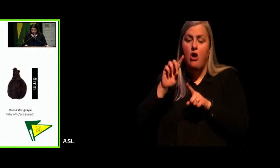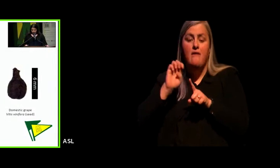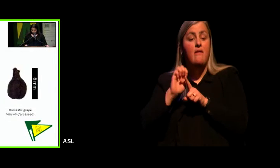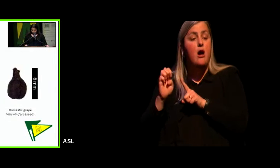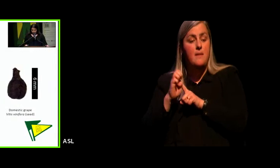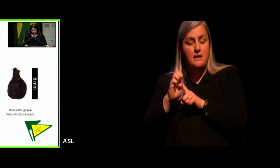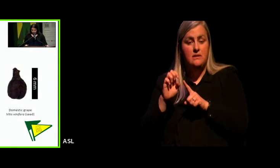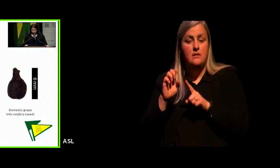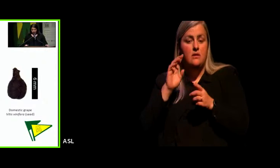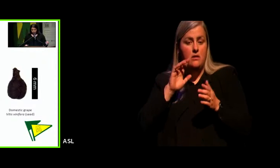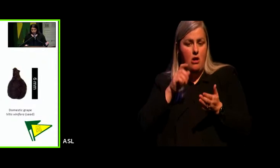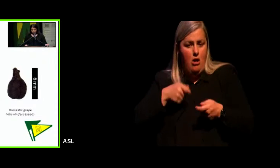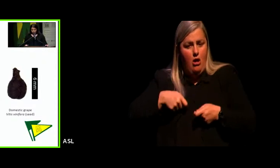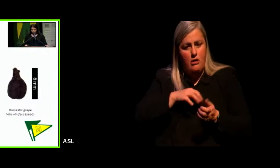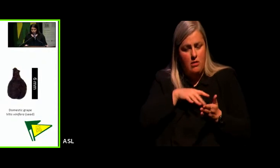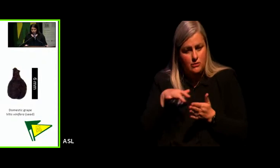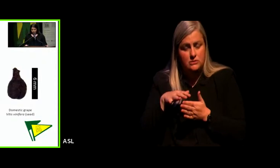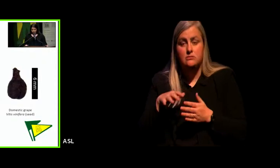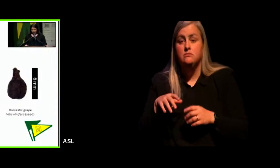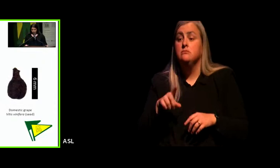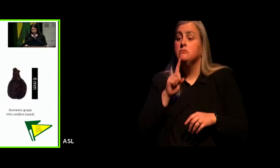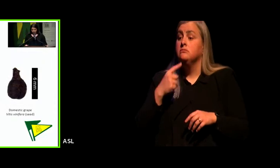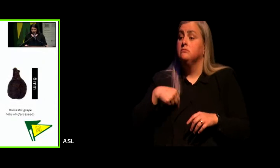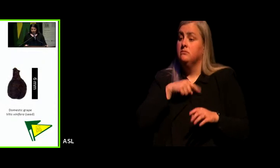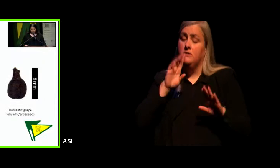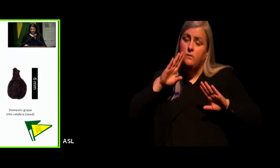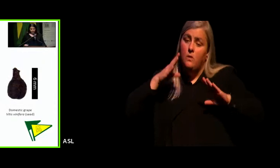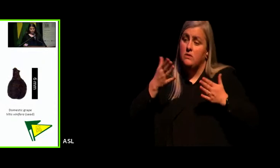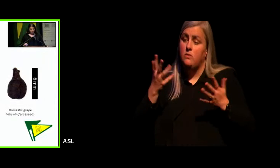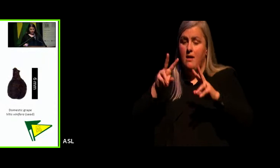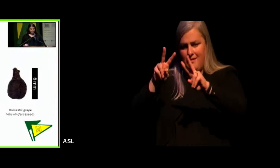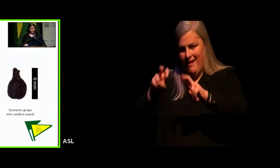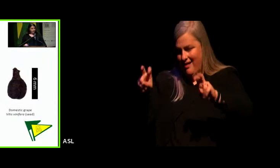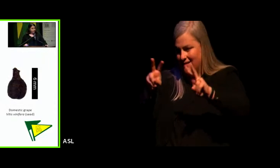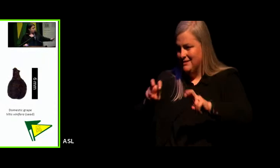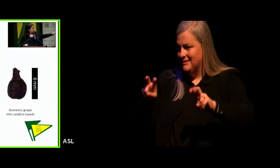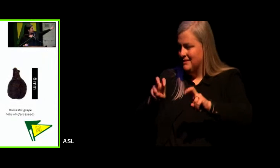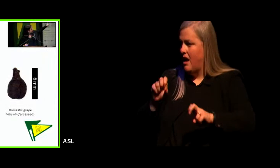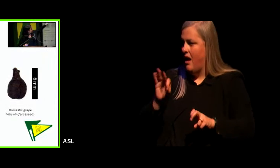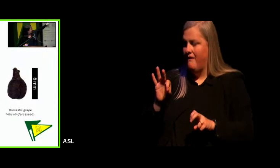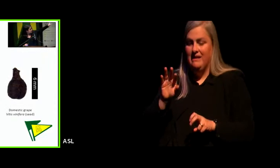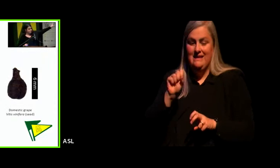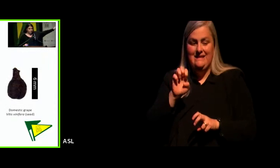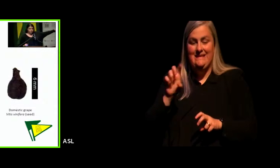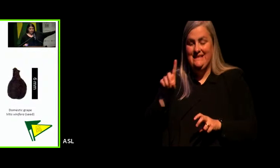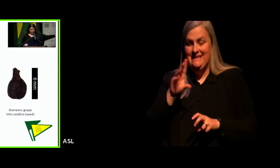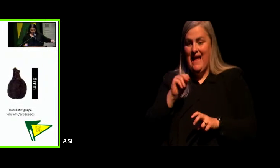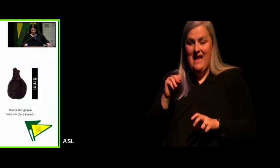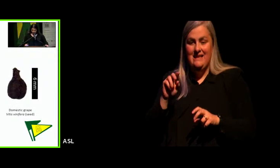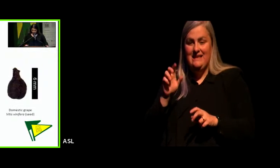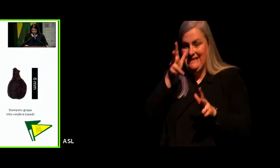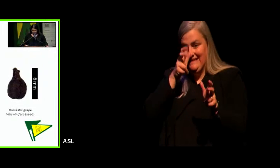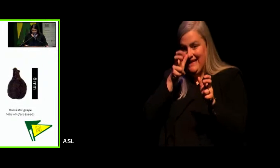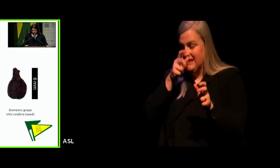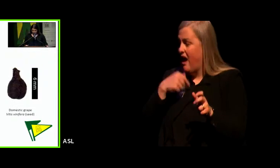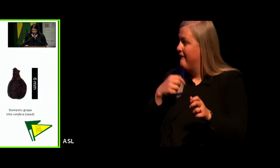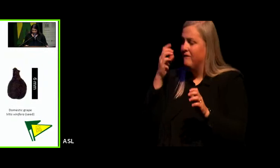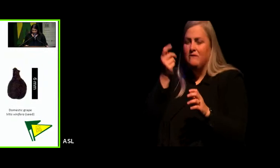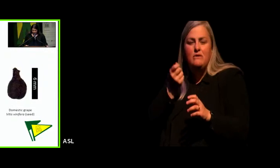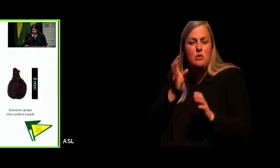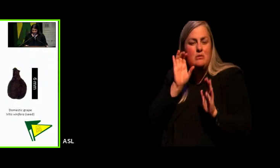And in fact, we'll focus on the analysis of seeds and insect remains. I have some pictures here on this